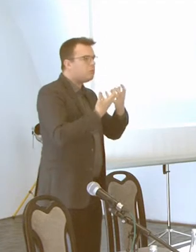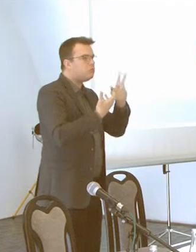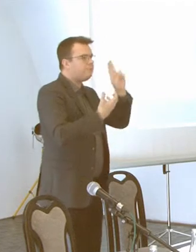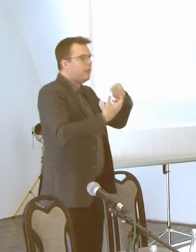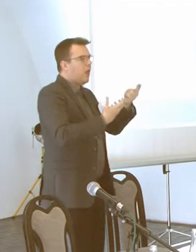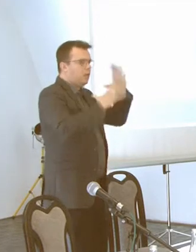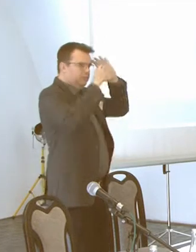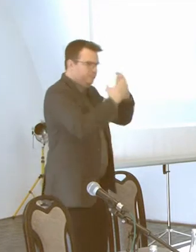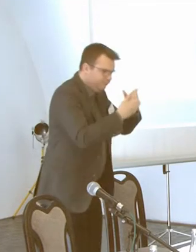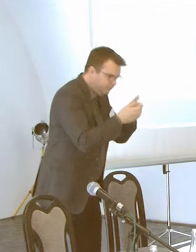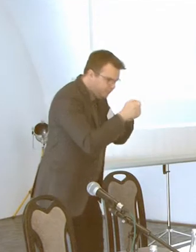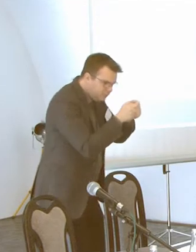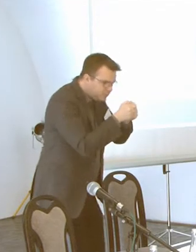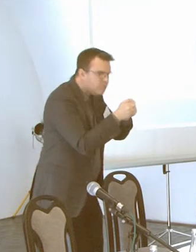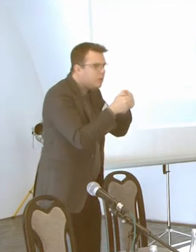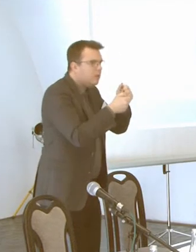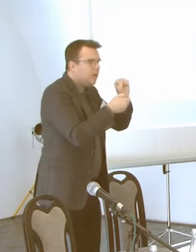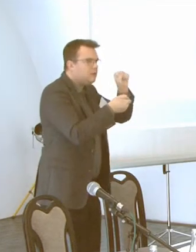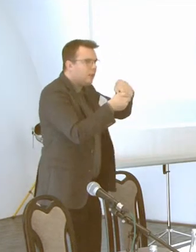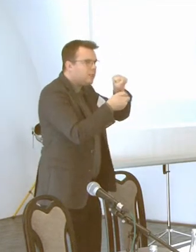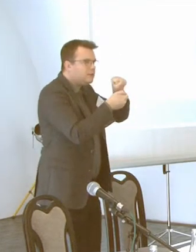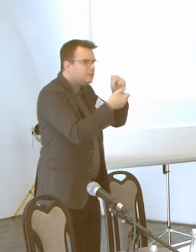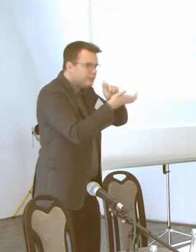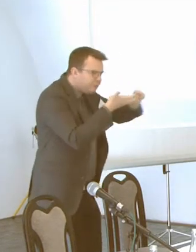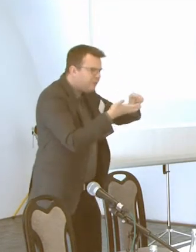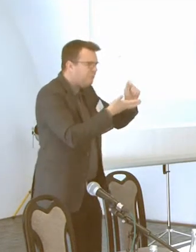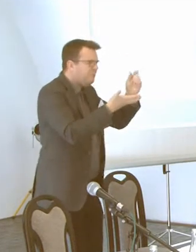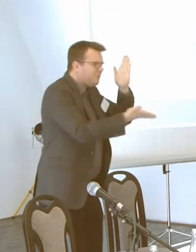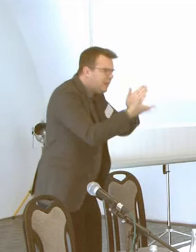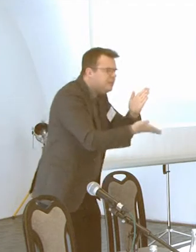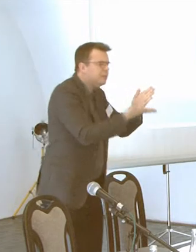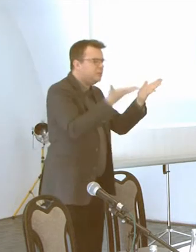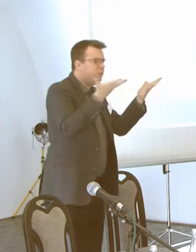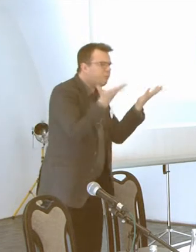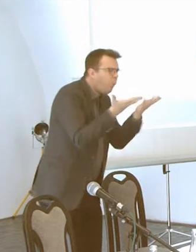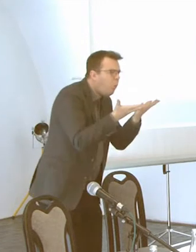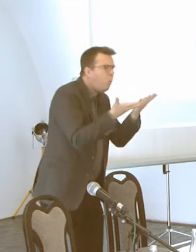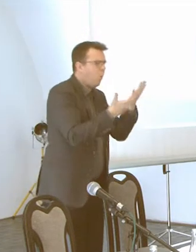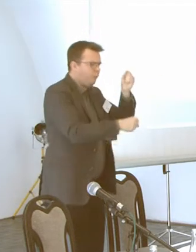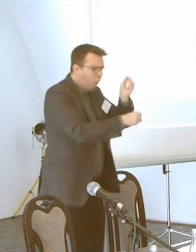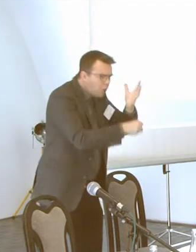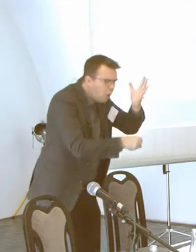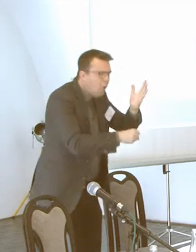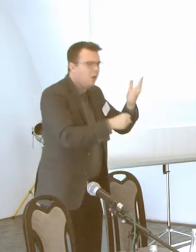and you're not fully focused. And if you have to send an SMS and write it exact where you are, what